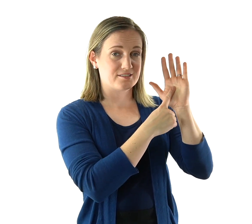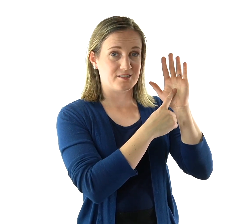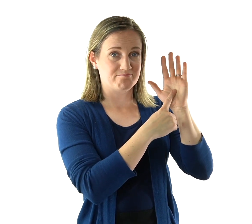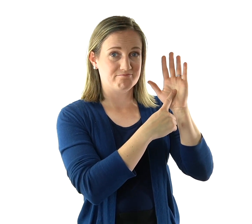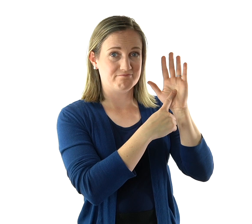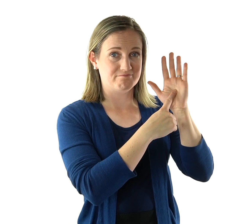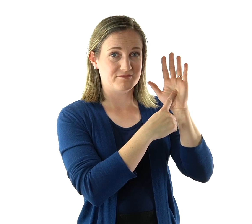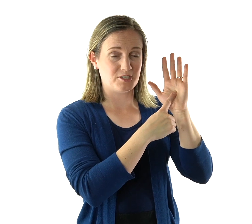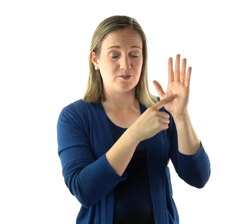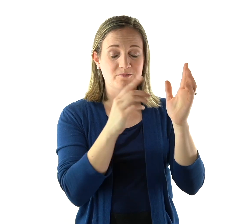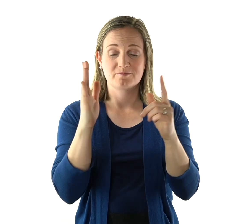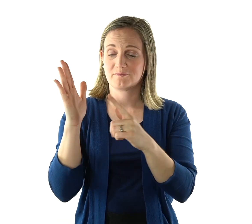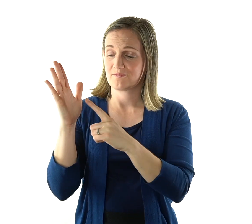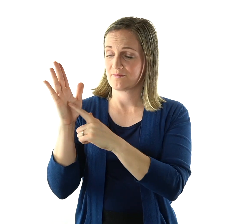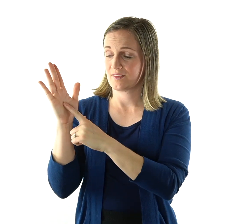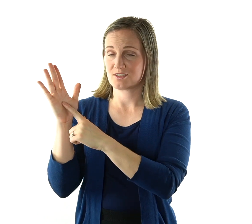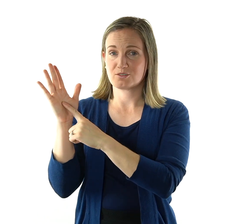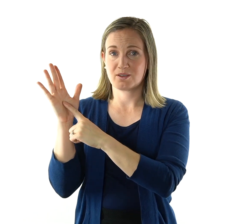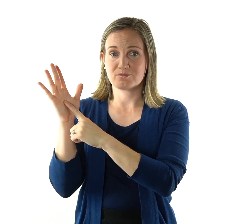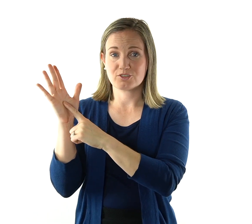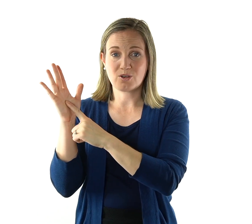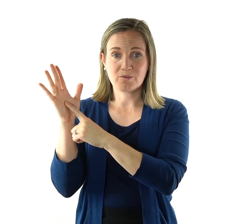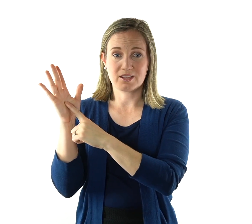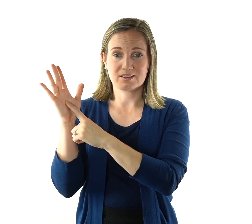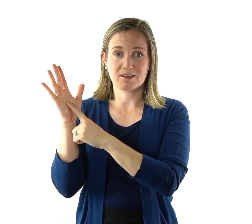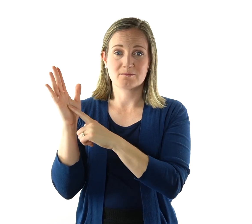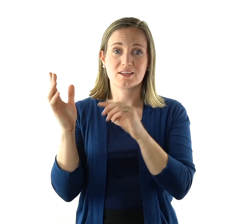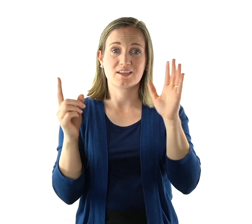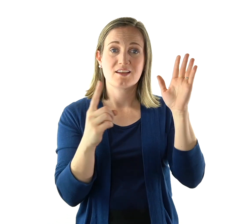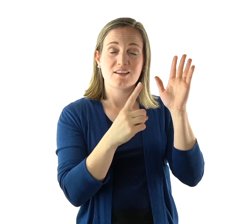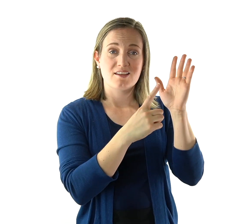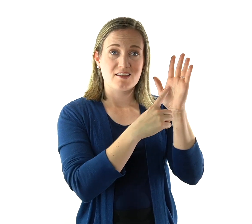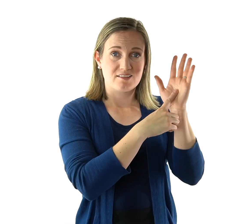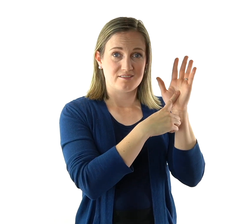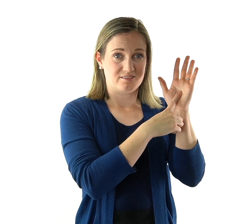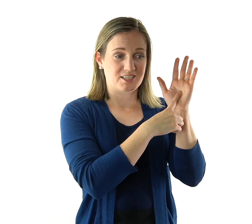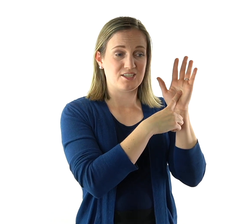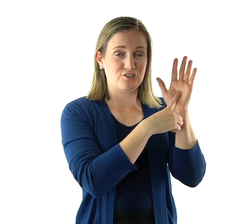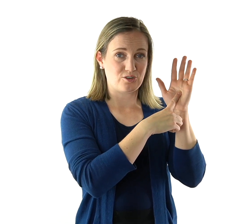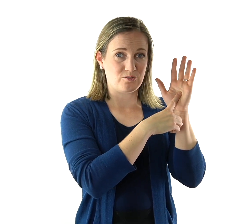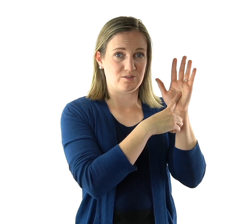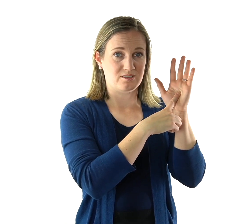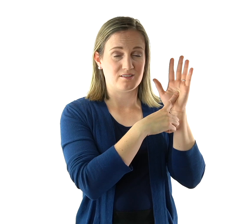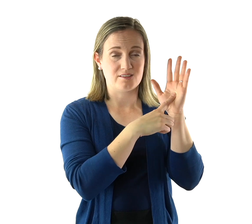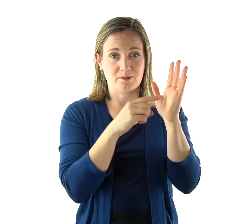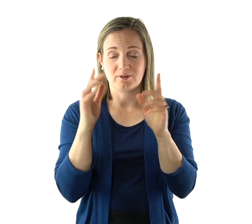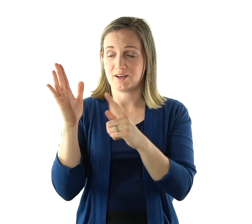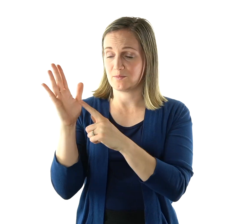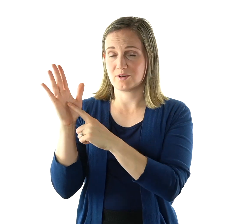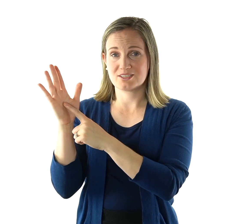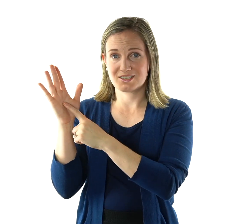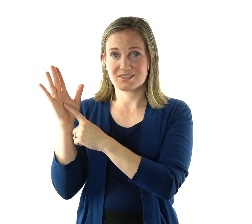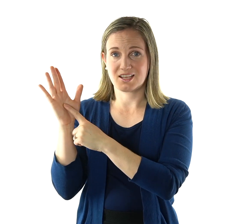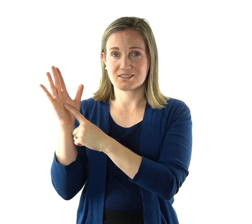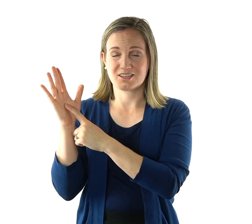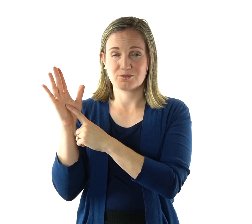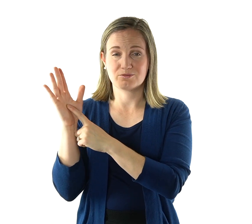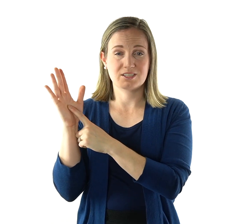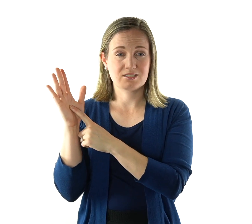say, show. So I'm showing them like he showed that there were nail prints in his hands, and I do it really